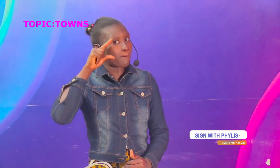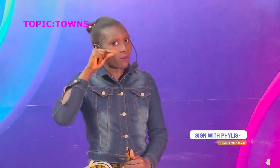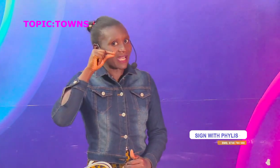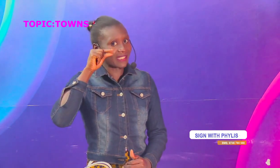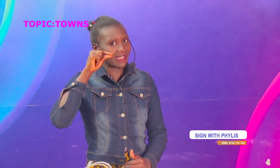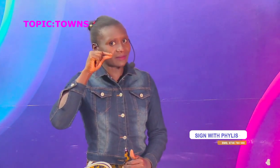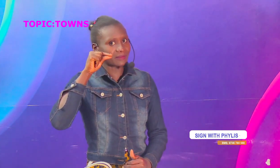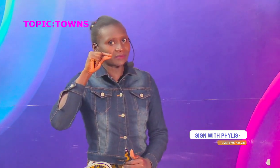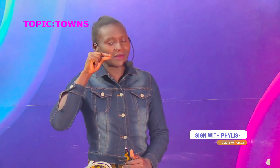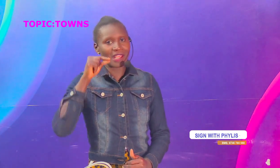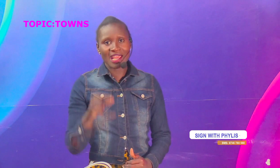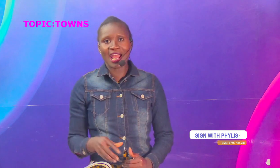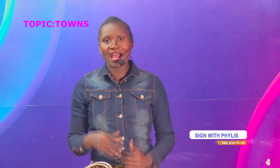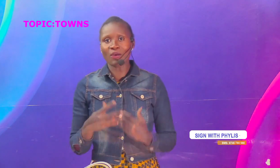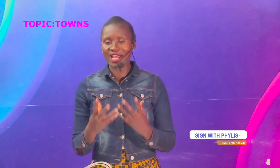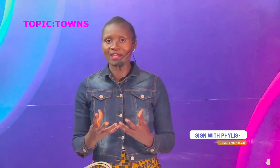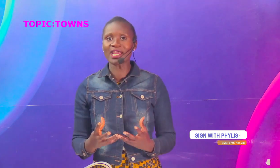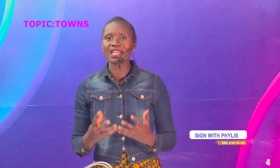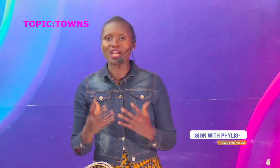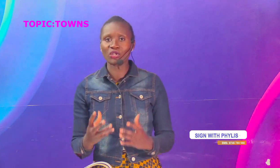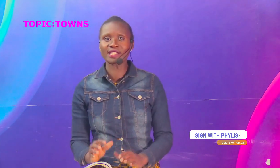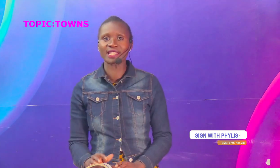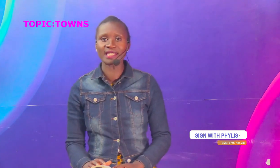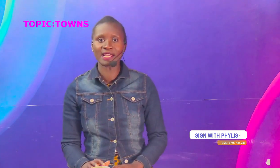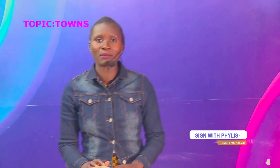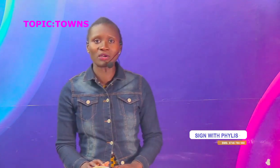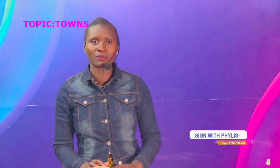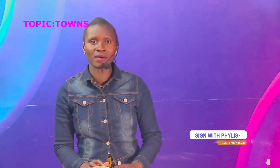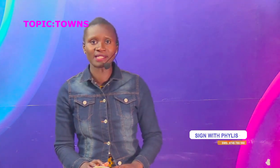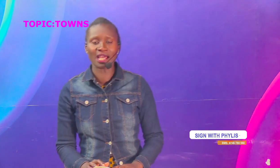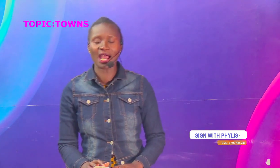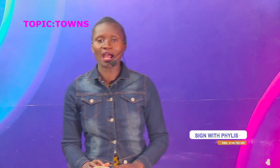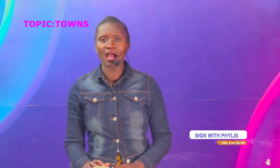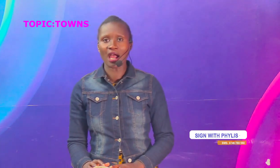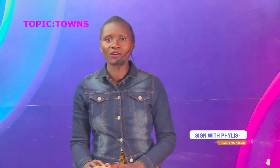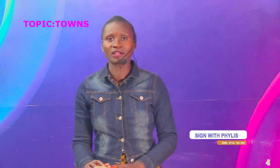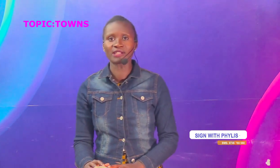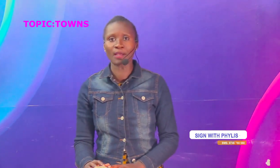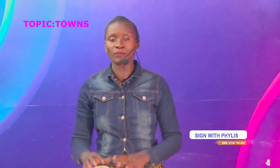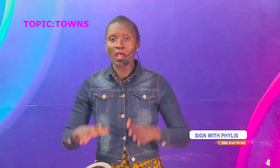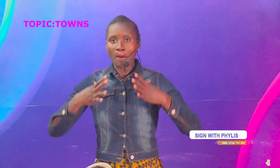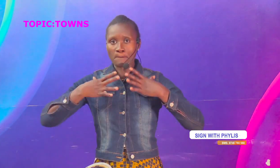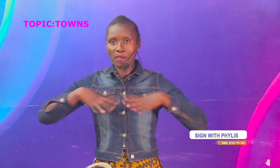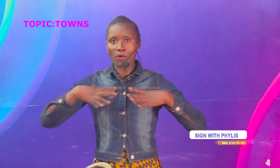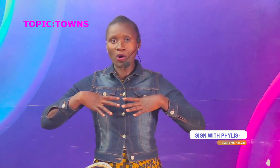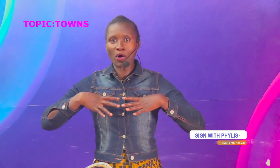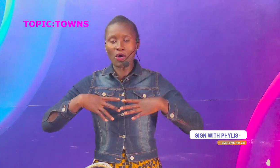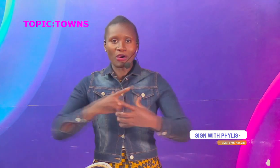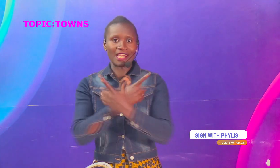Mombasa. We can make a short sentence about Mombasa. How can you say, people